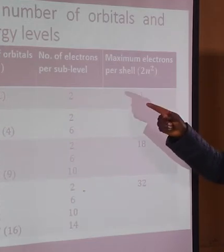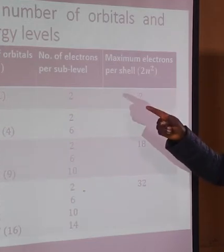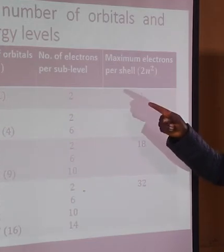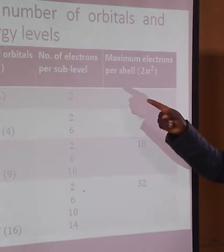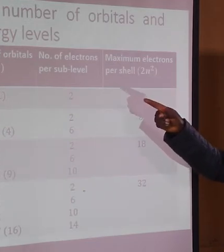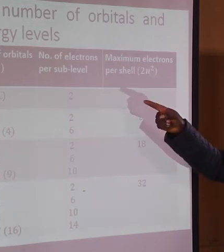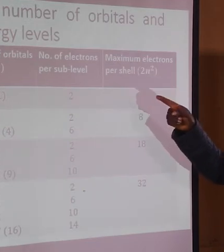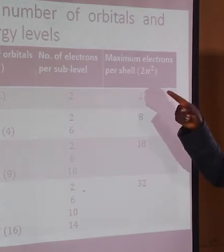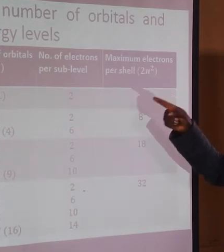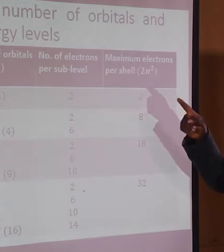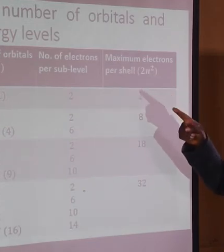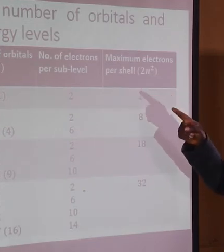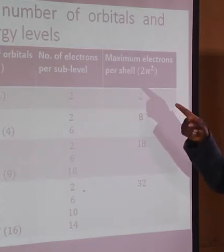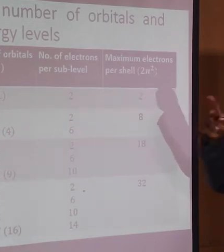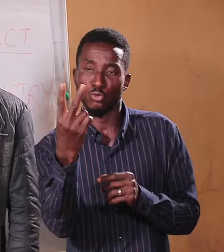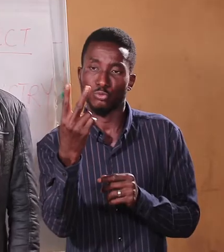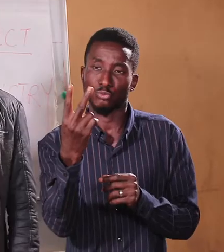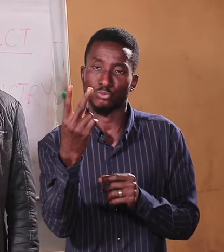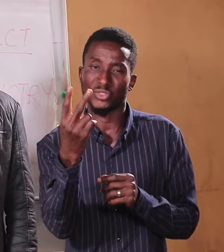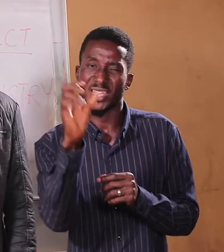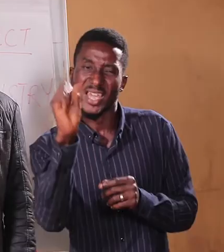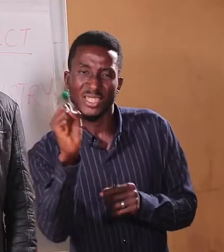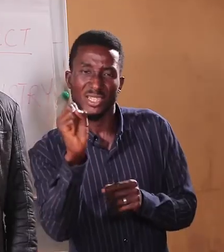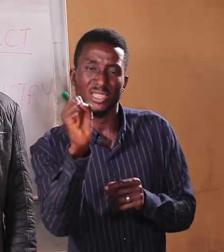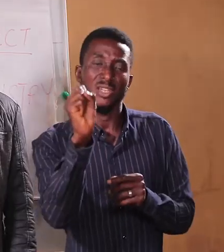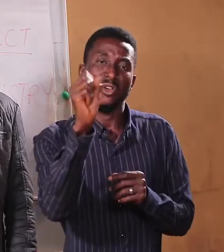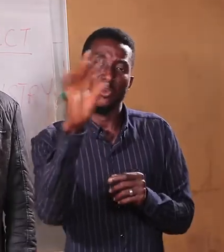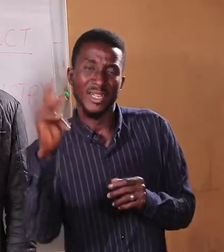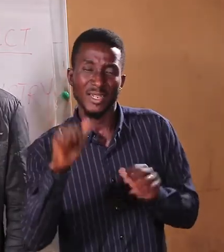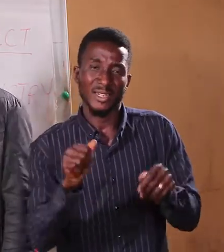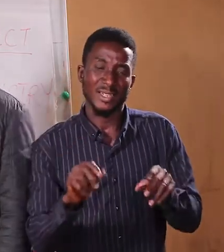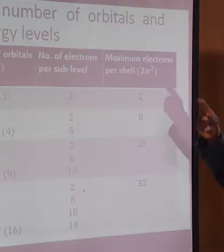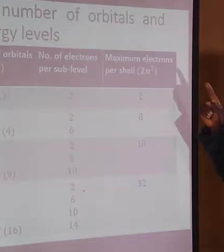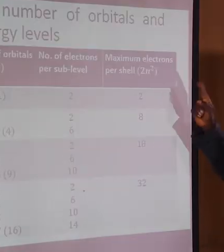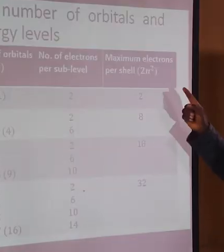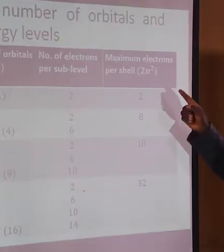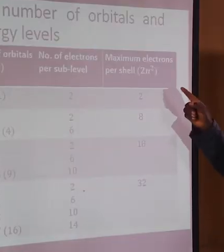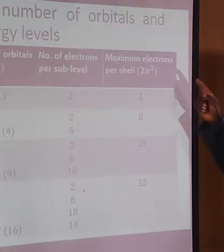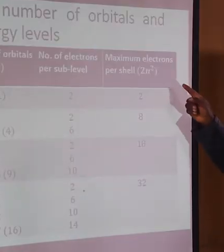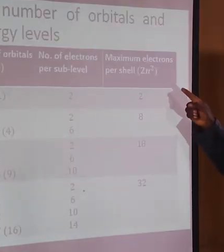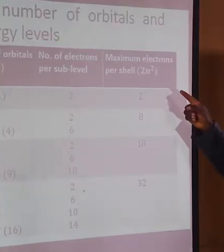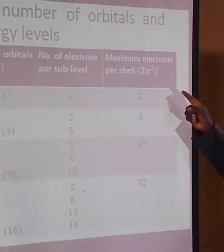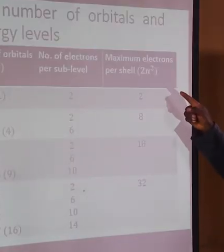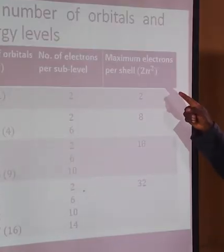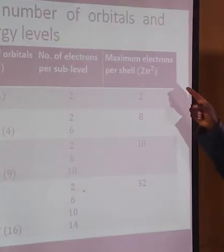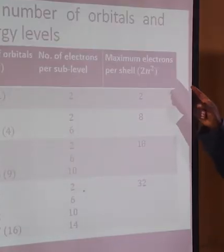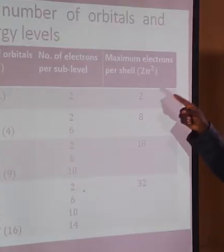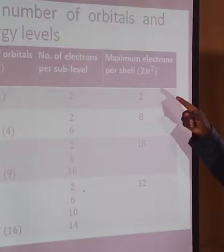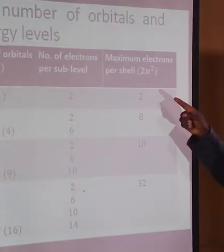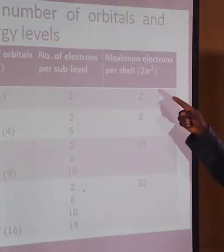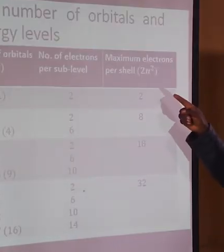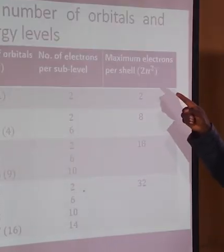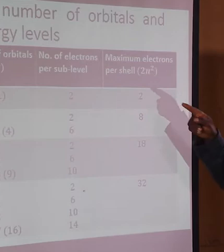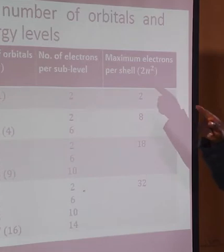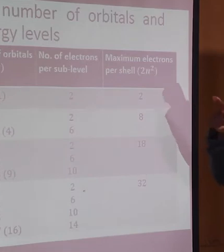per sub level is what? 2, which means s orbital can carry a maximum of what? 2. The same thing, the maximum number of electrons per